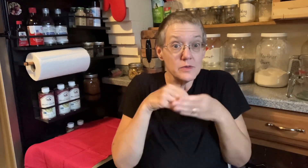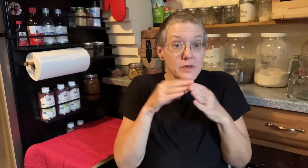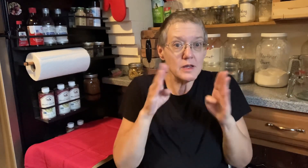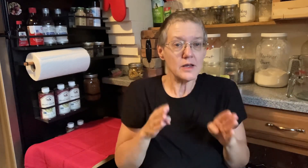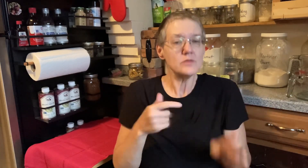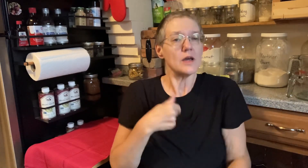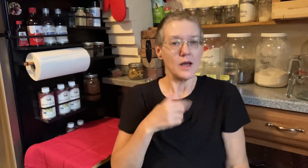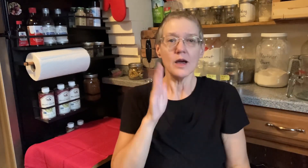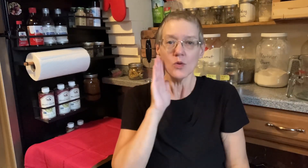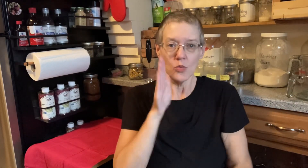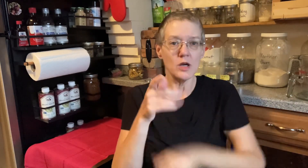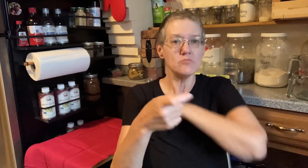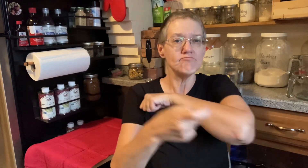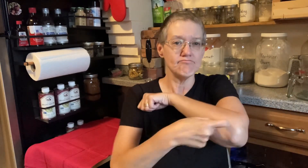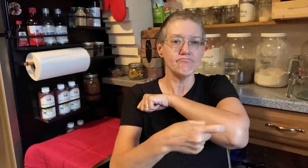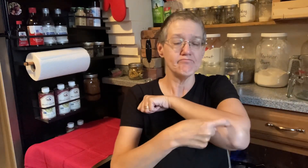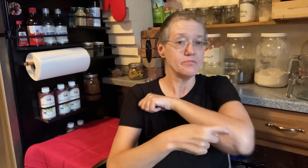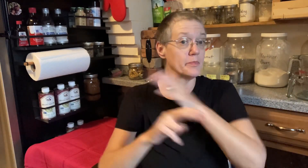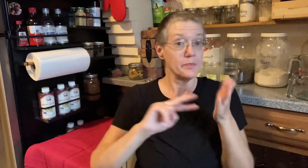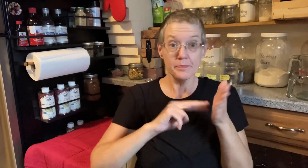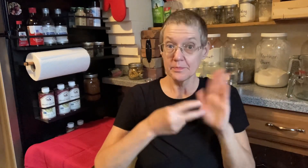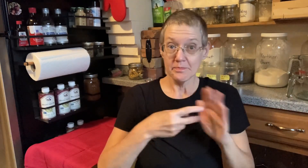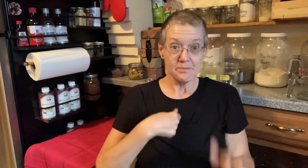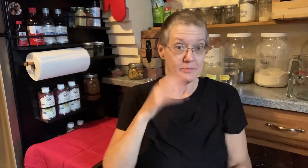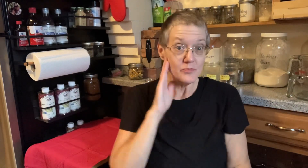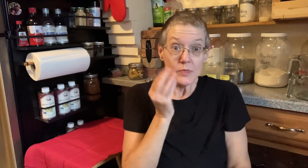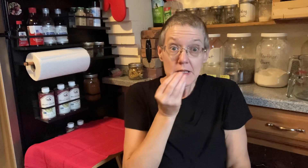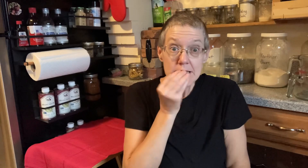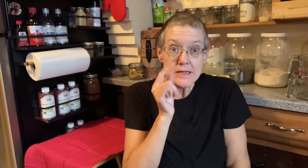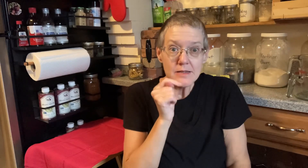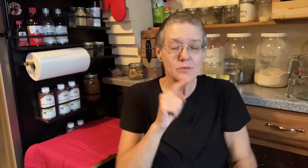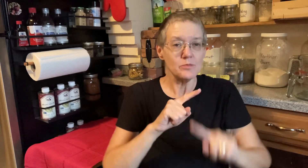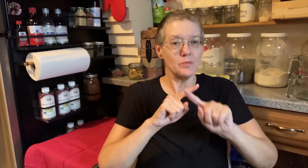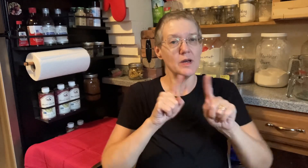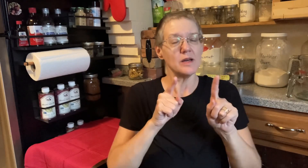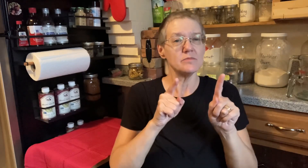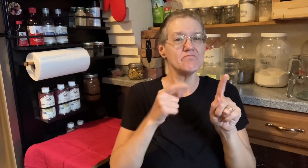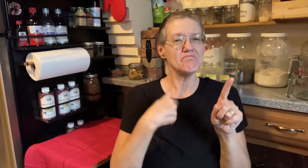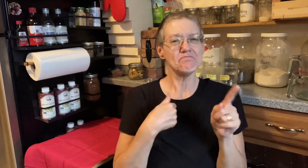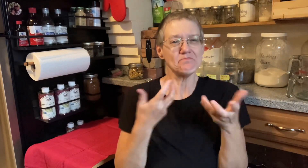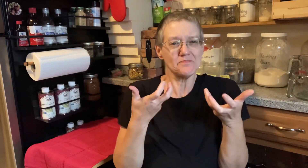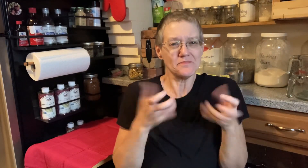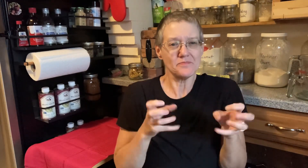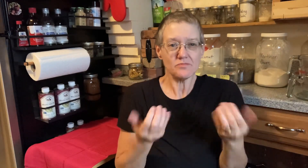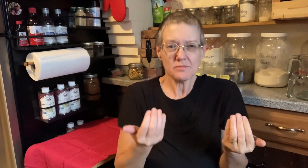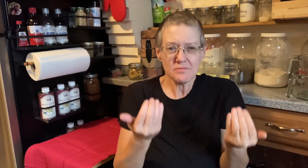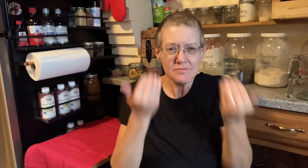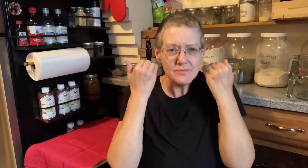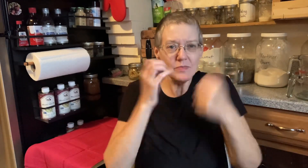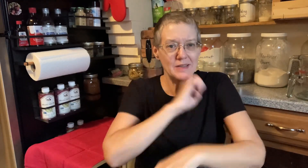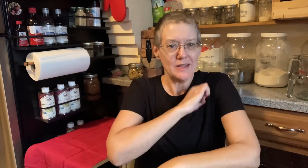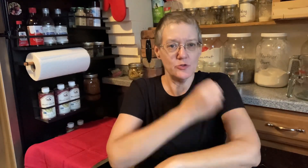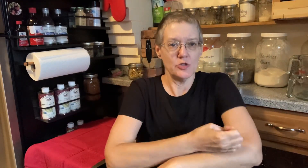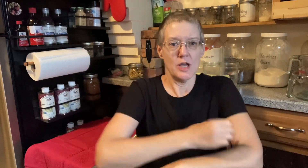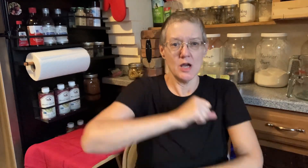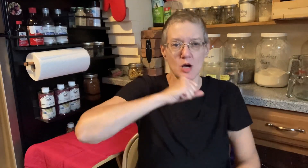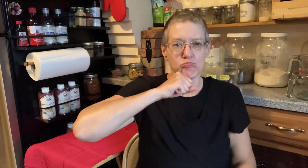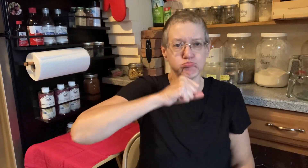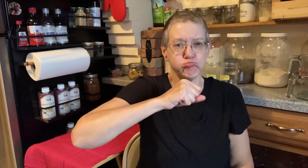even after 7 years, I get tempted. Now, that doesn't necessarily mean I eat it, but I have to expend a lot of